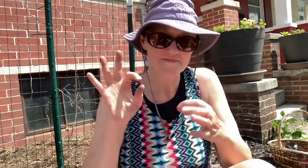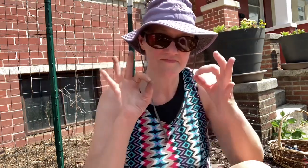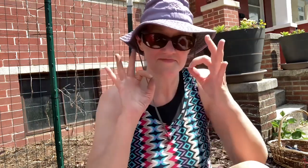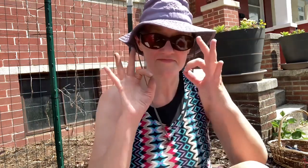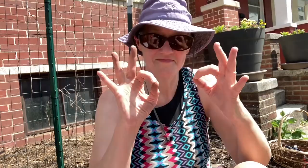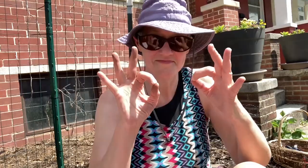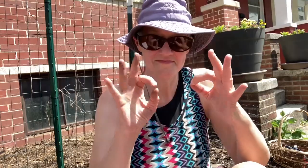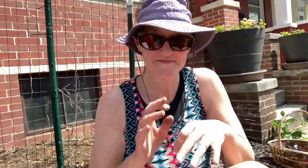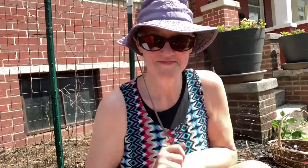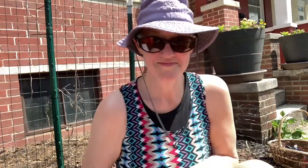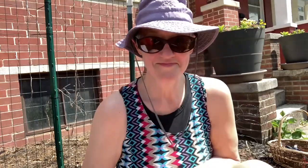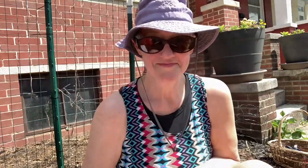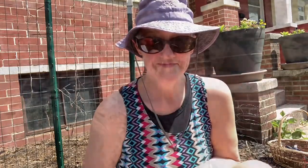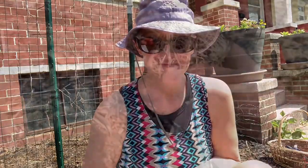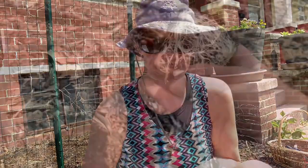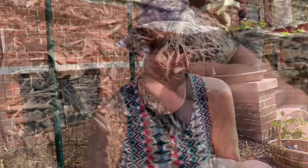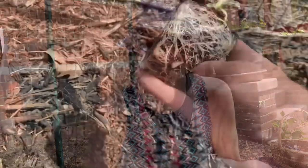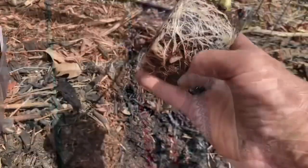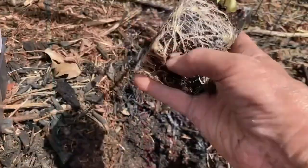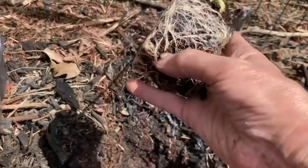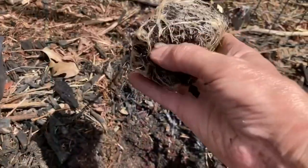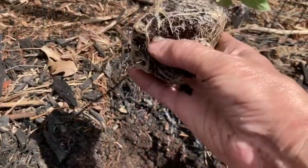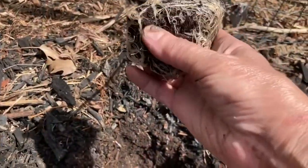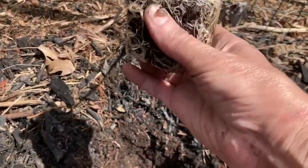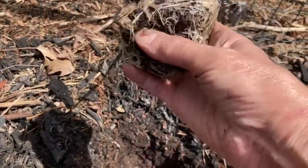the support of this trellis.